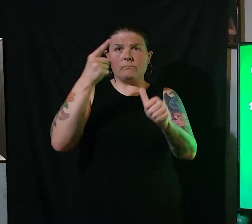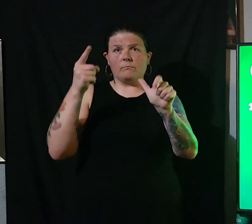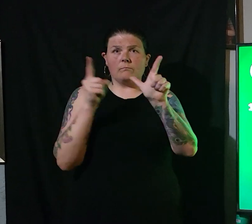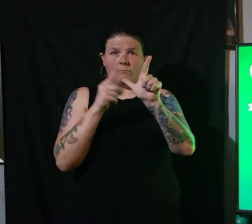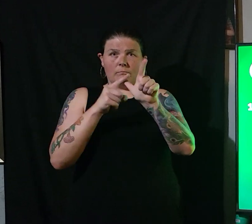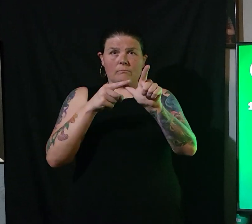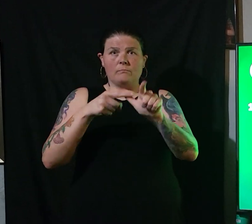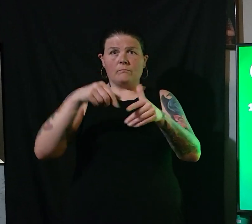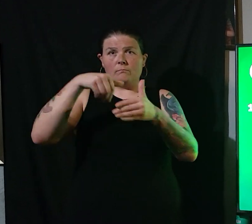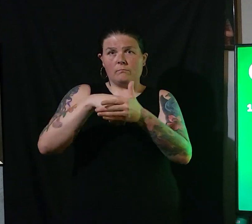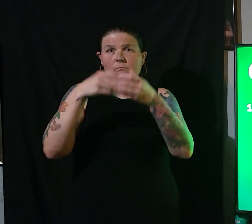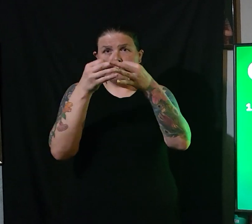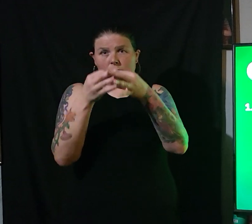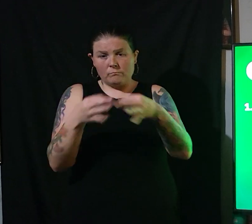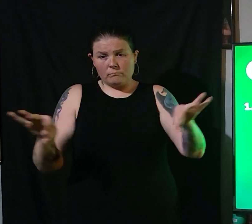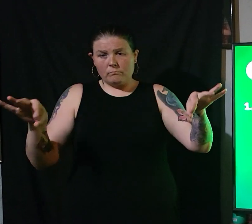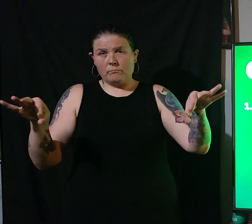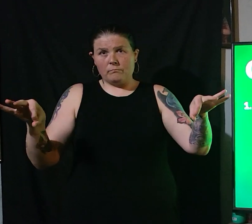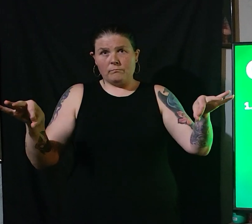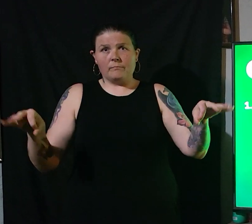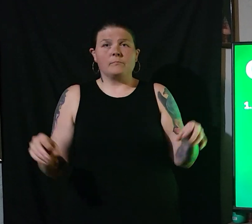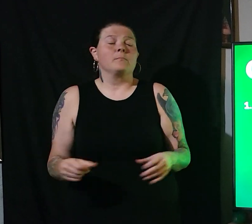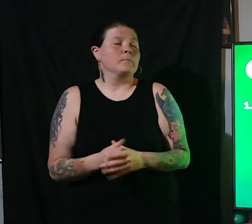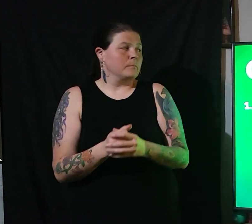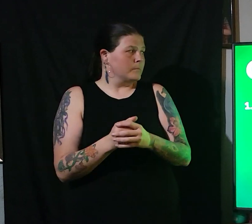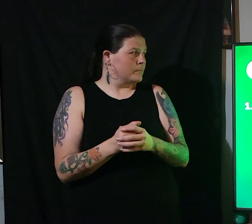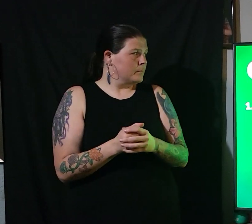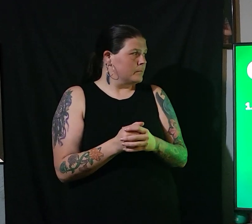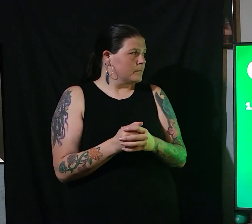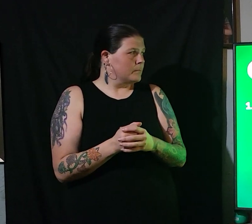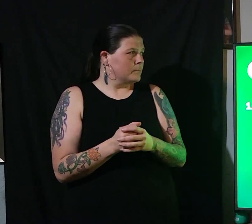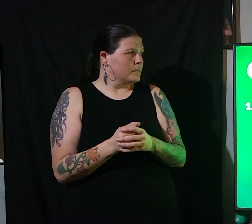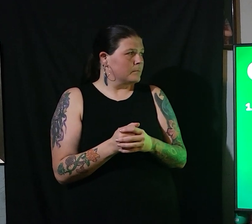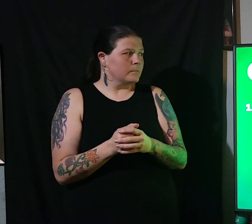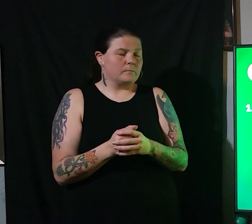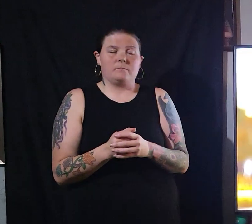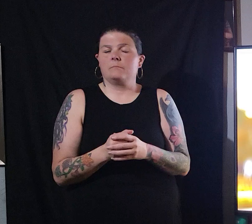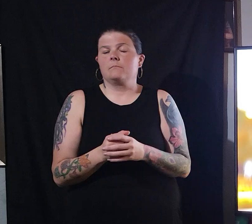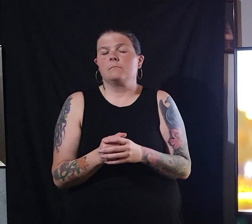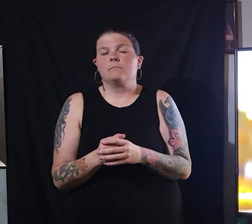first letter in a sentence.